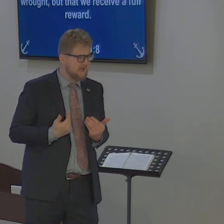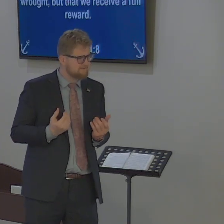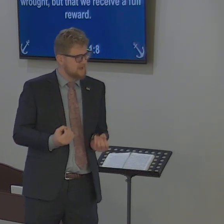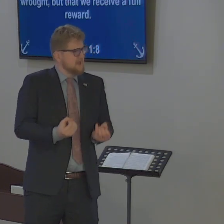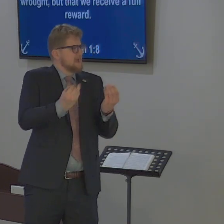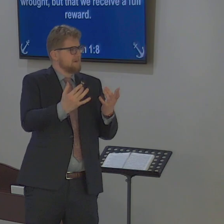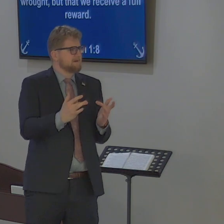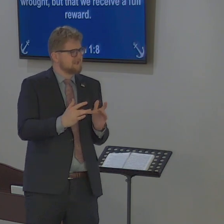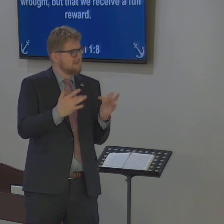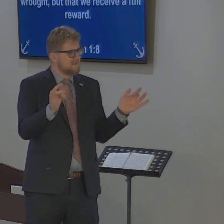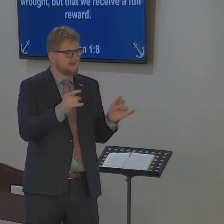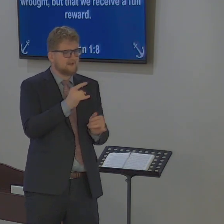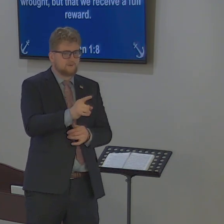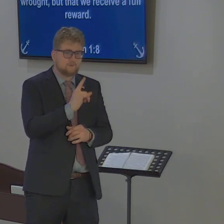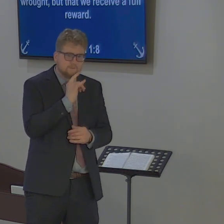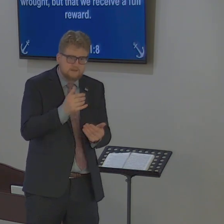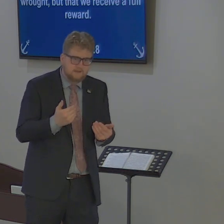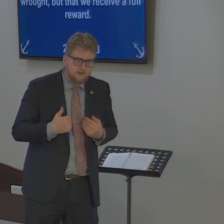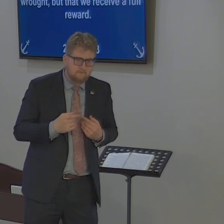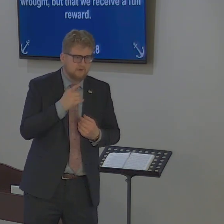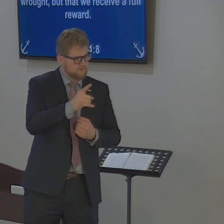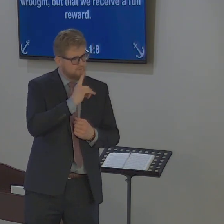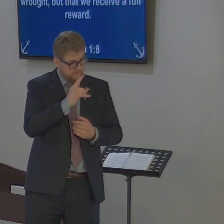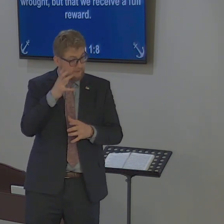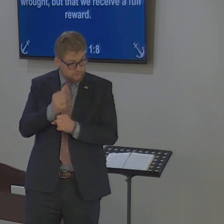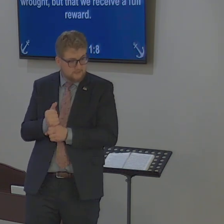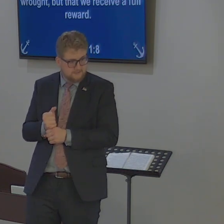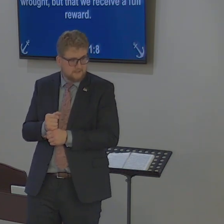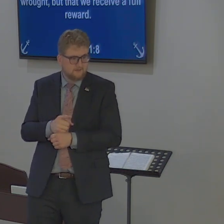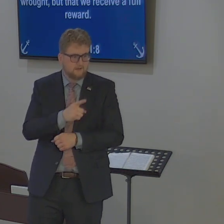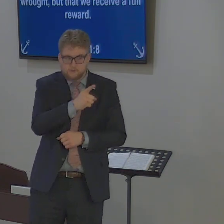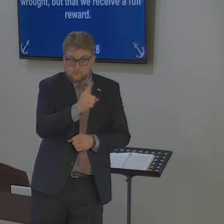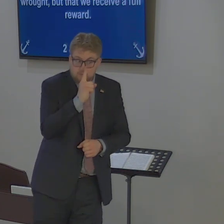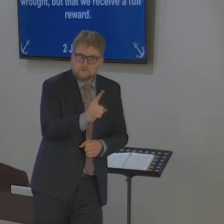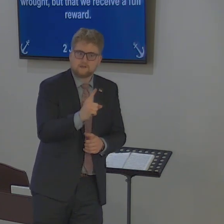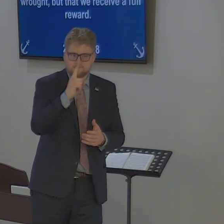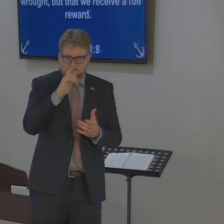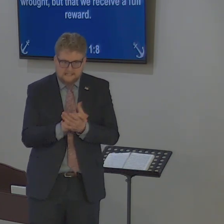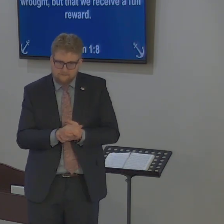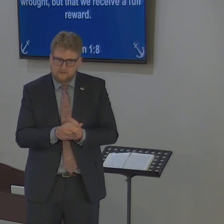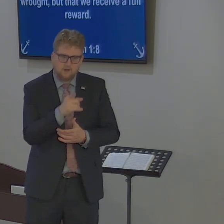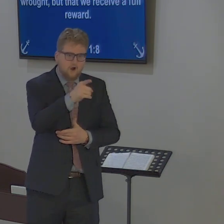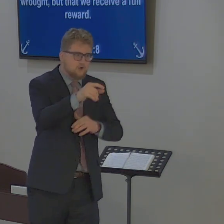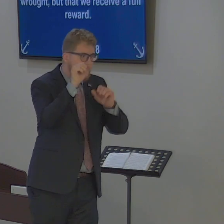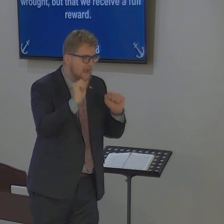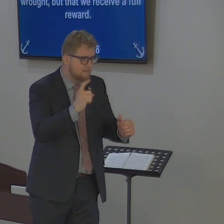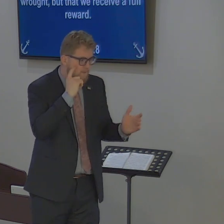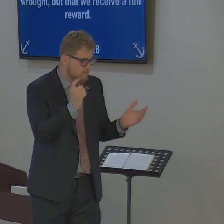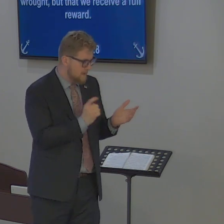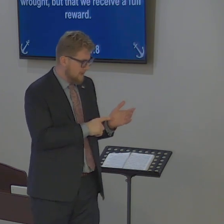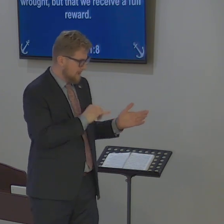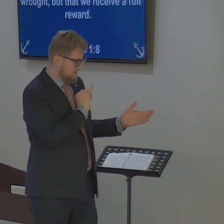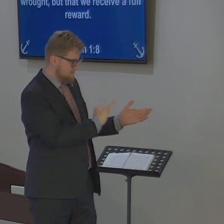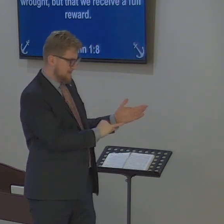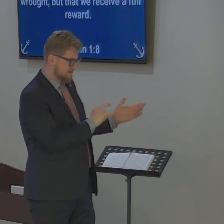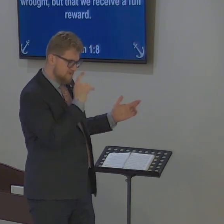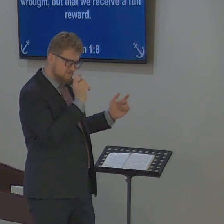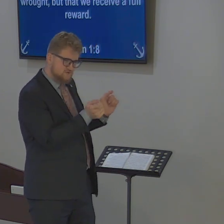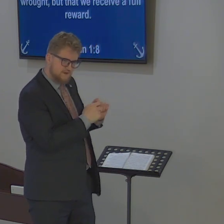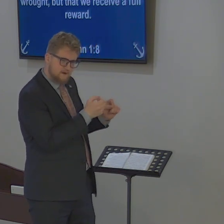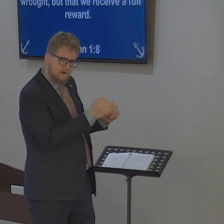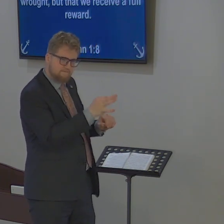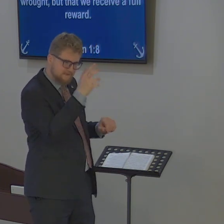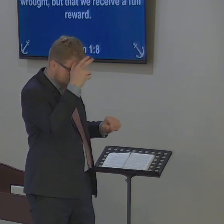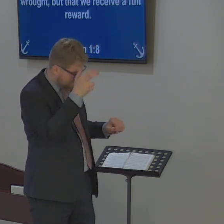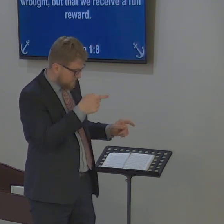light do you have? Do you really trust it? Do you really believe it? Are you able to recognize the subtlety of the devil? Are you able to